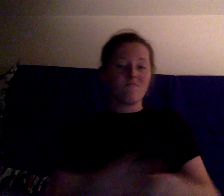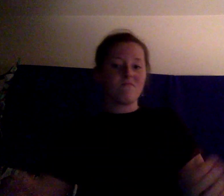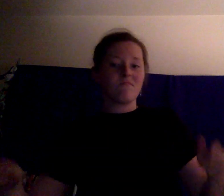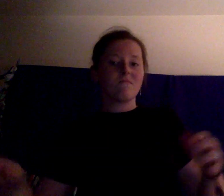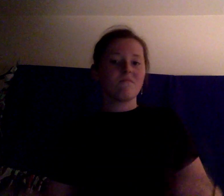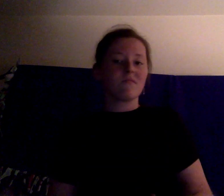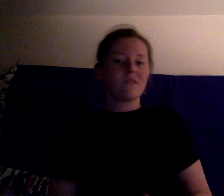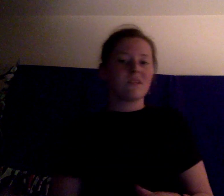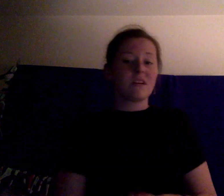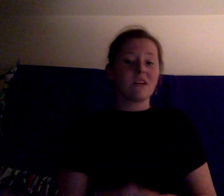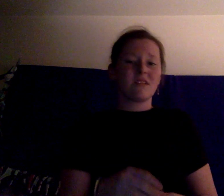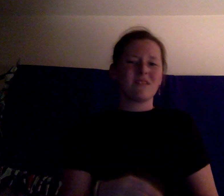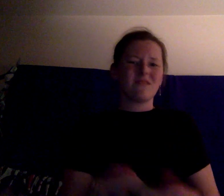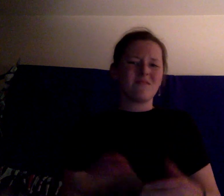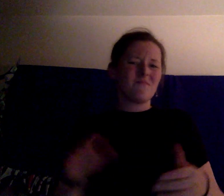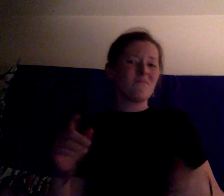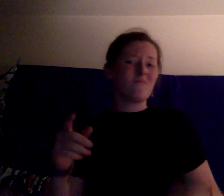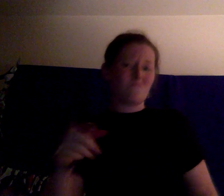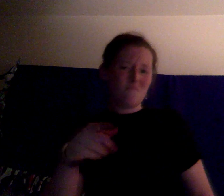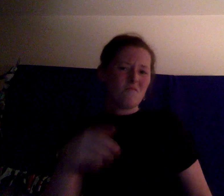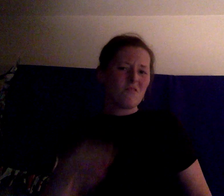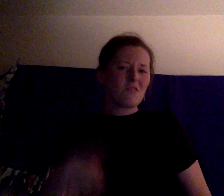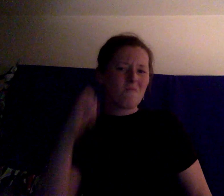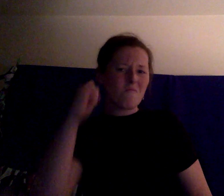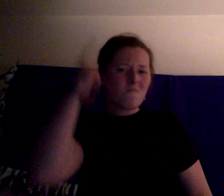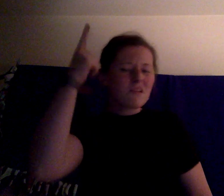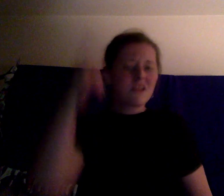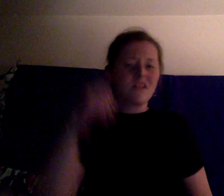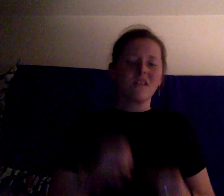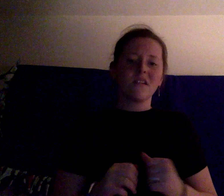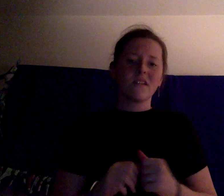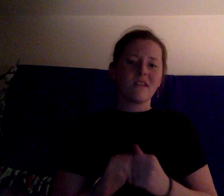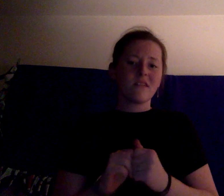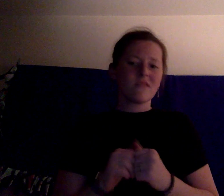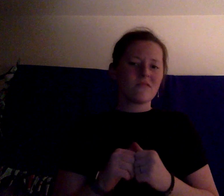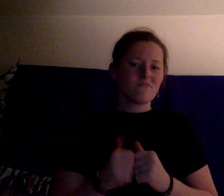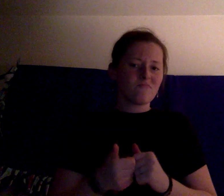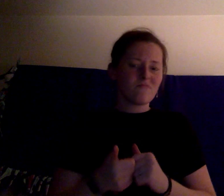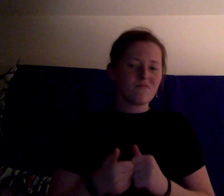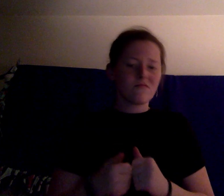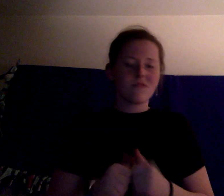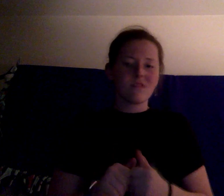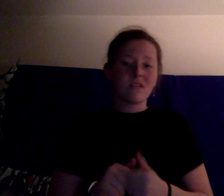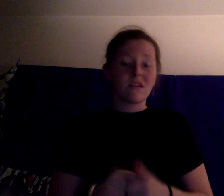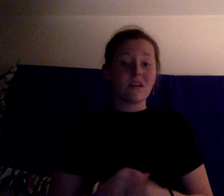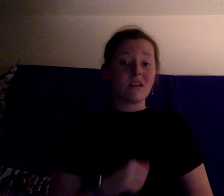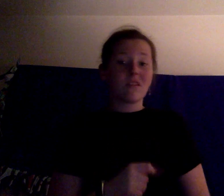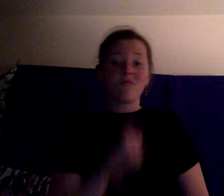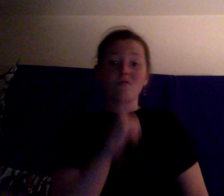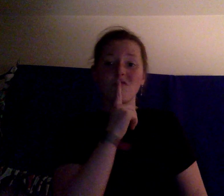Busch Series races. He looked at that for a long time. Then he entered. Why